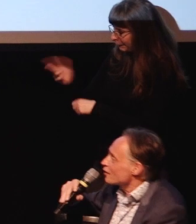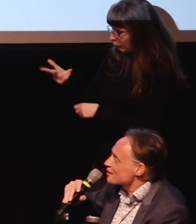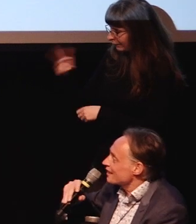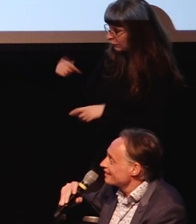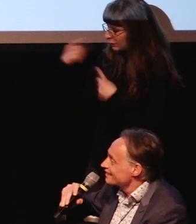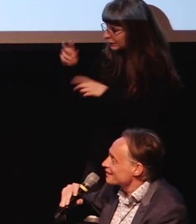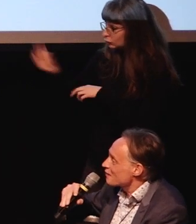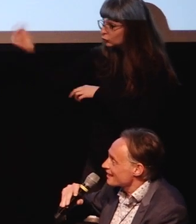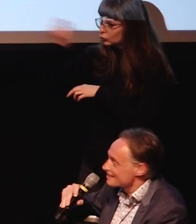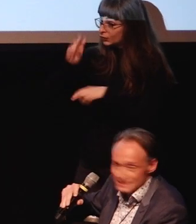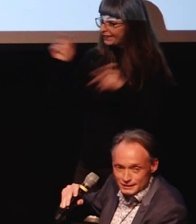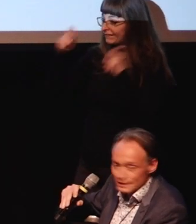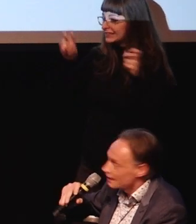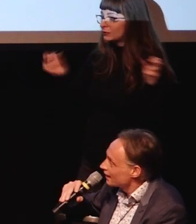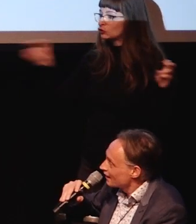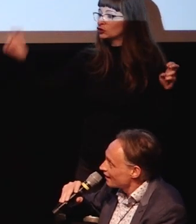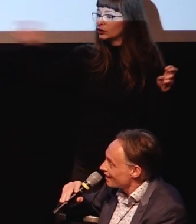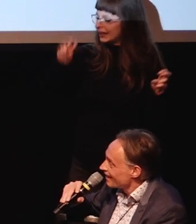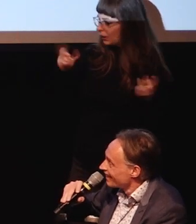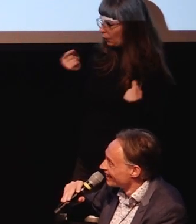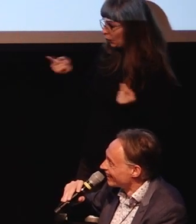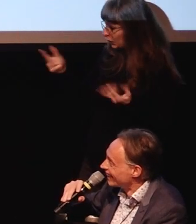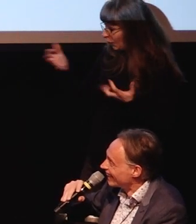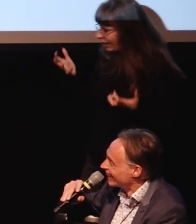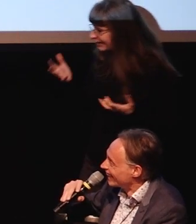What do you want to see? An Oscar for Matthew.